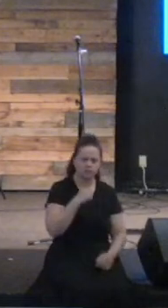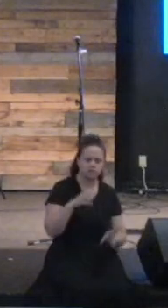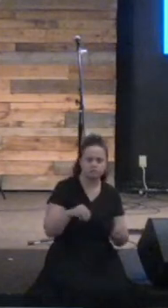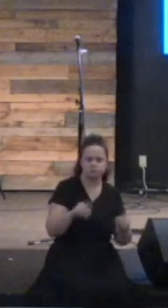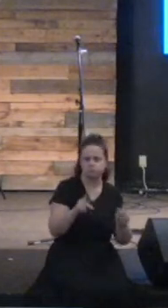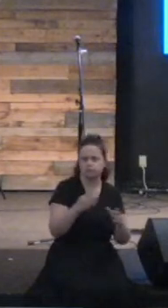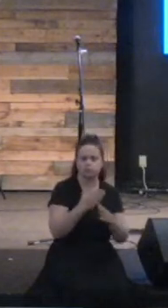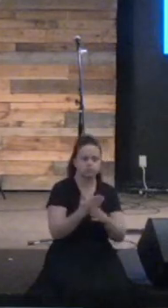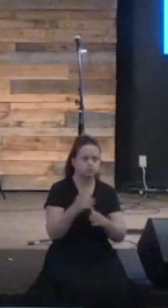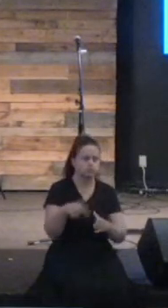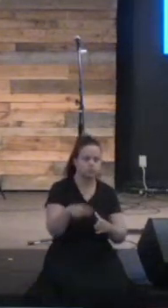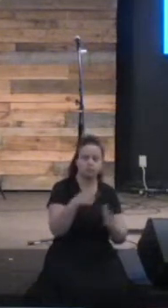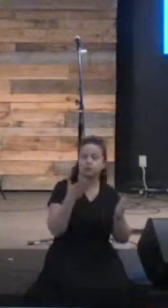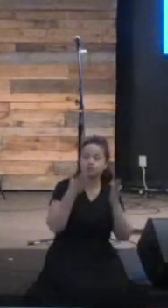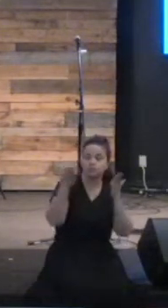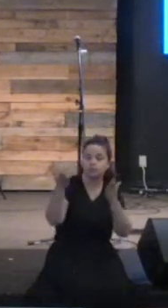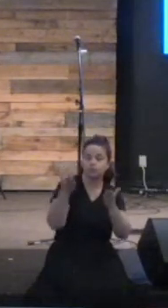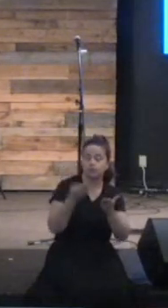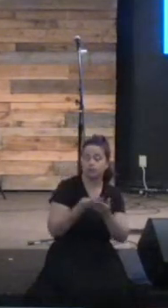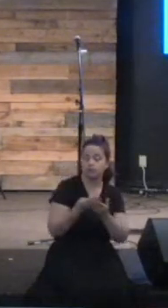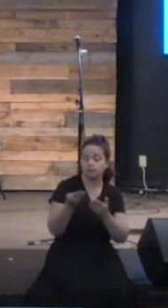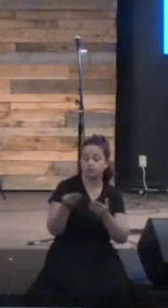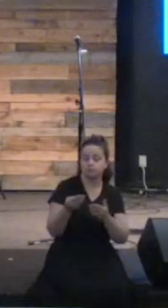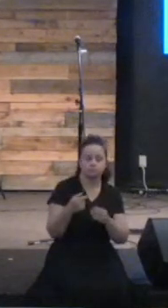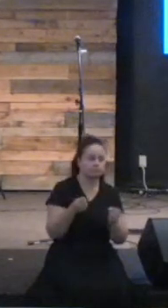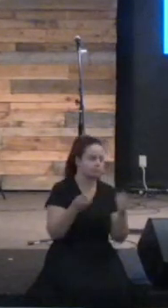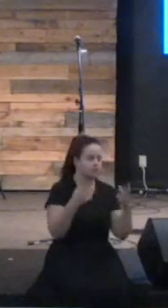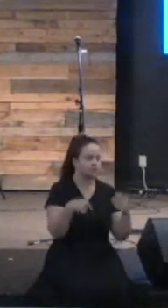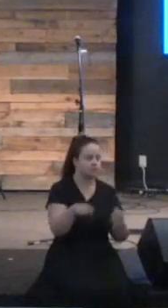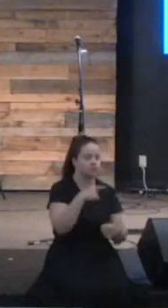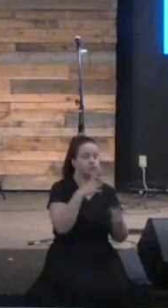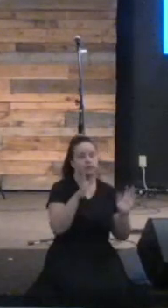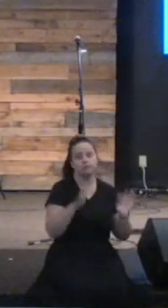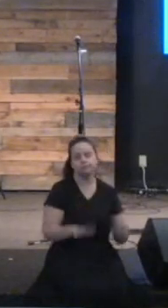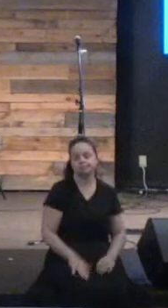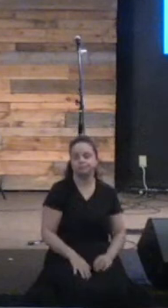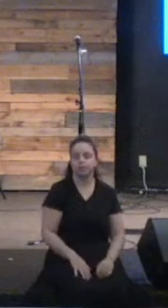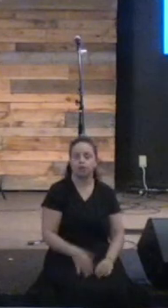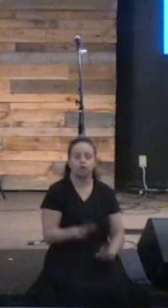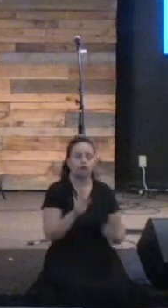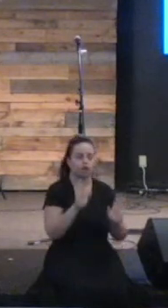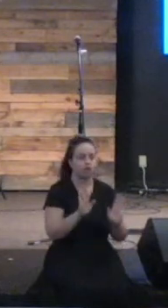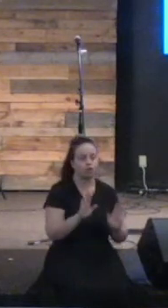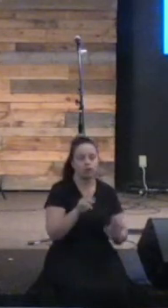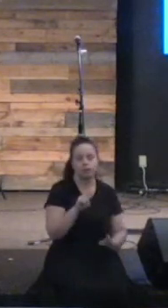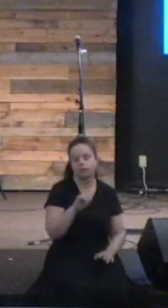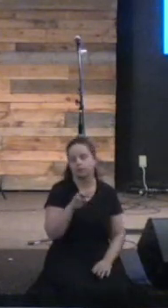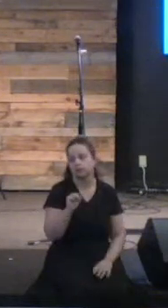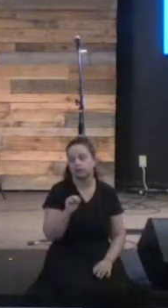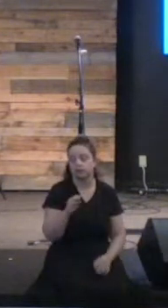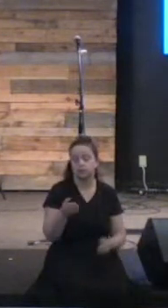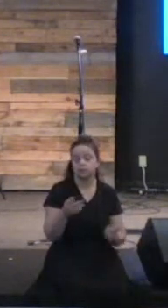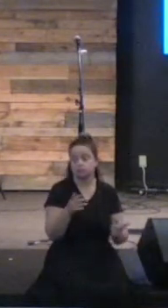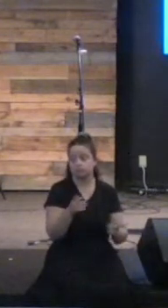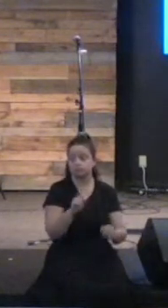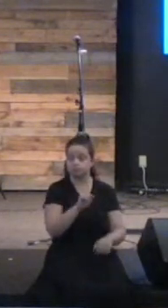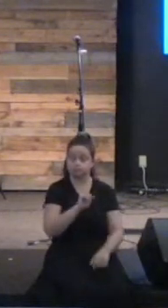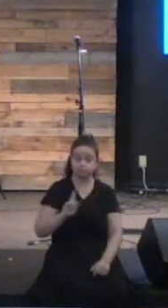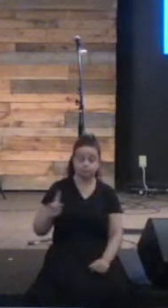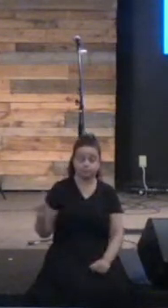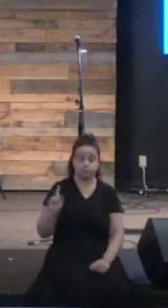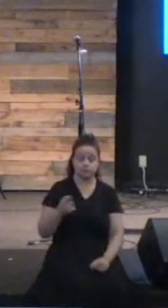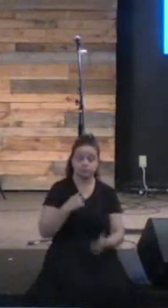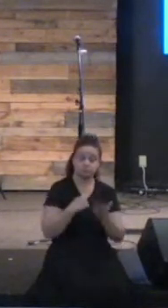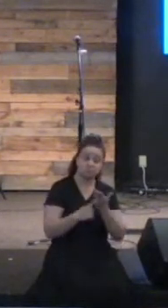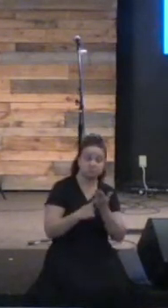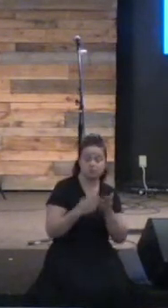you about the offering and many of you are like oh great Tim gets good up here and talk about the offering but I'm really gonna share